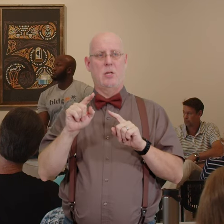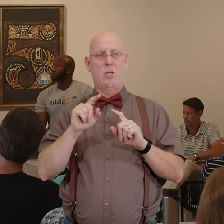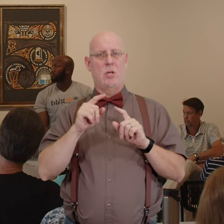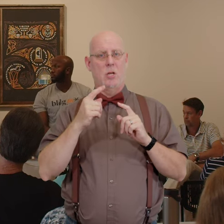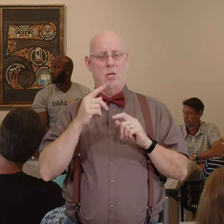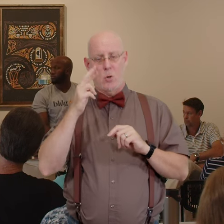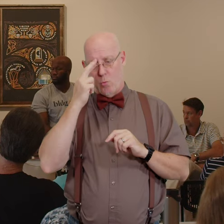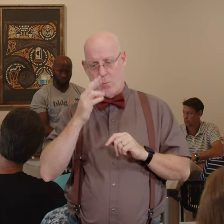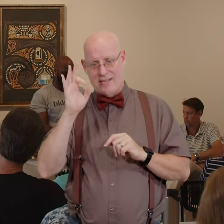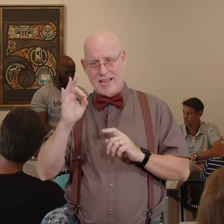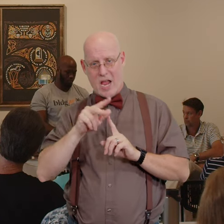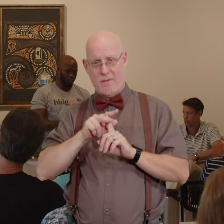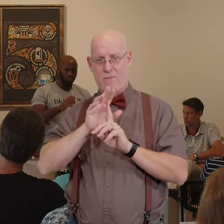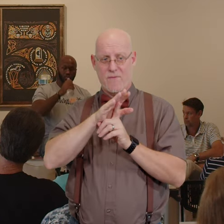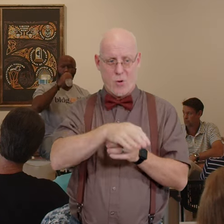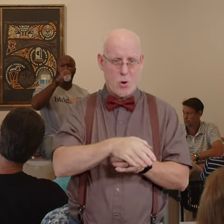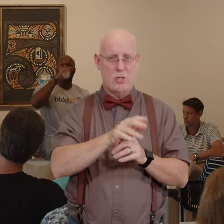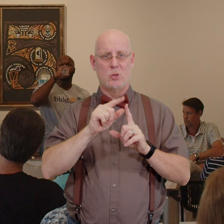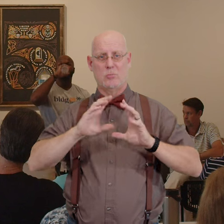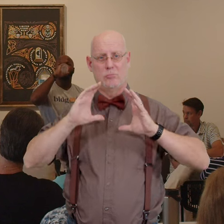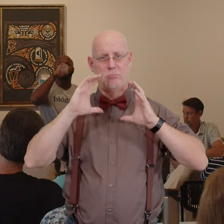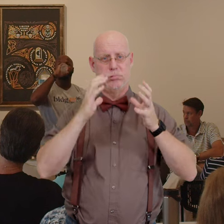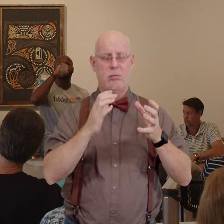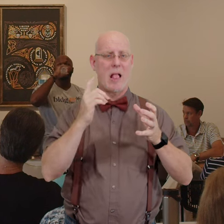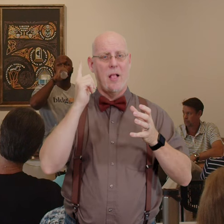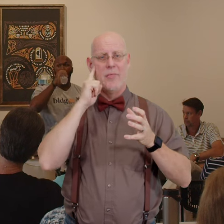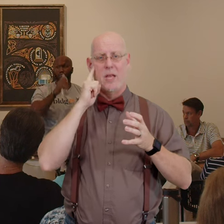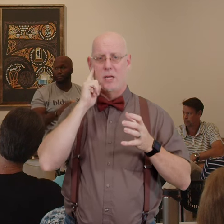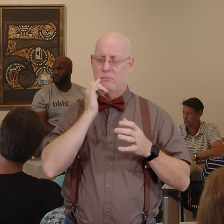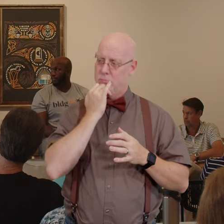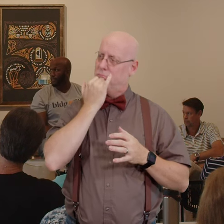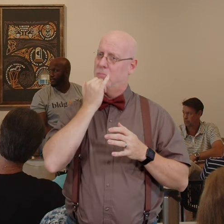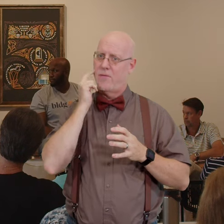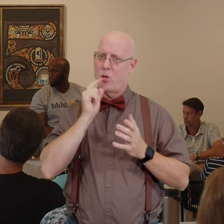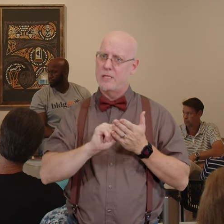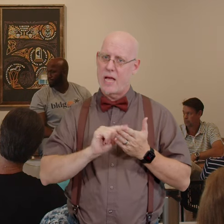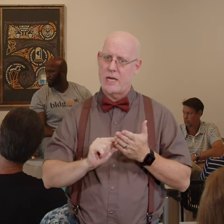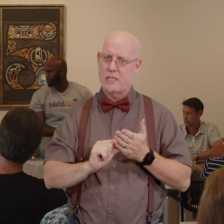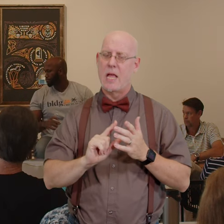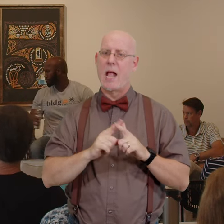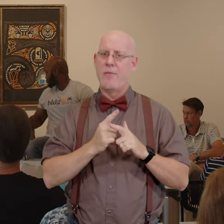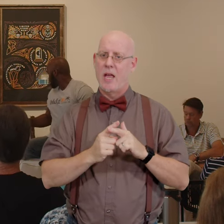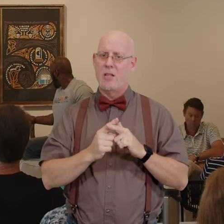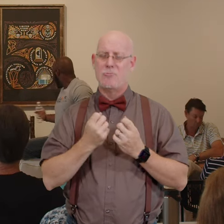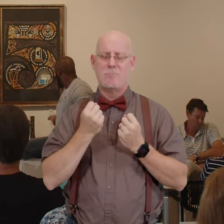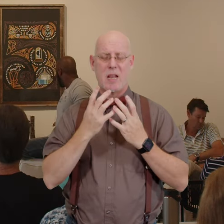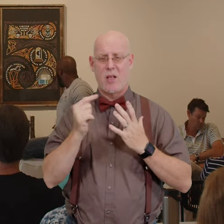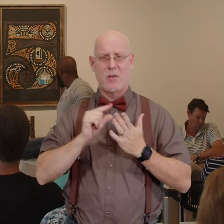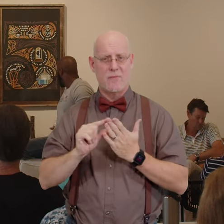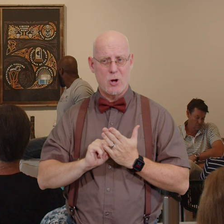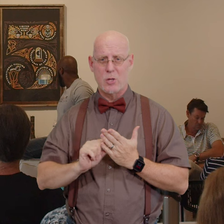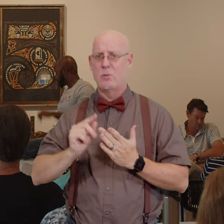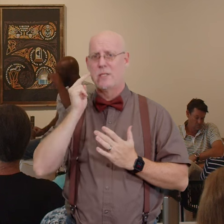to make Romans 9 a corporate text, I think he's doing a disservice to the text. And even then, there are